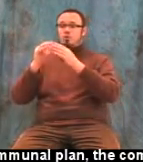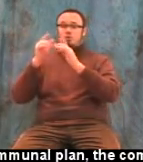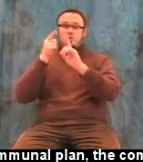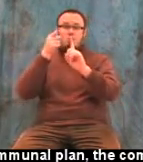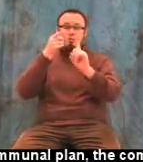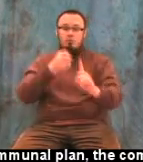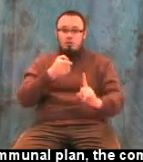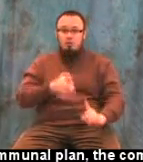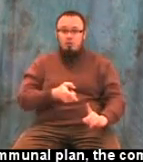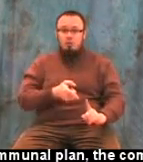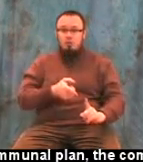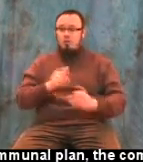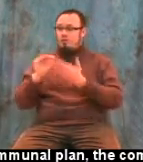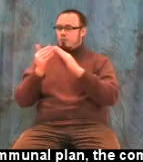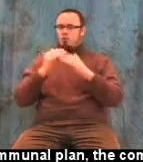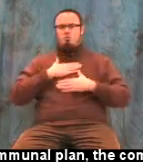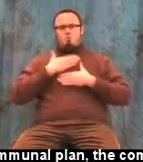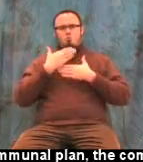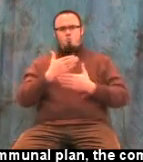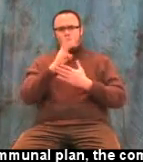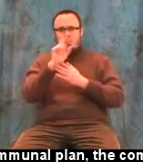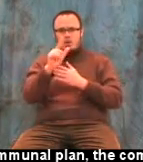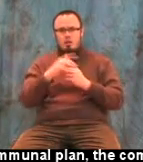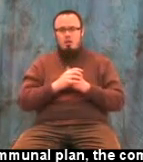communal goal, the communal will.